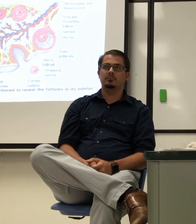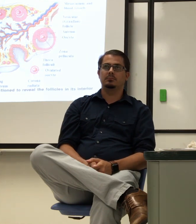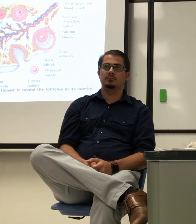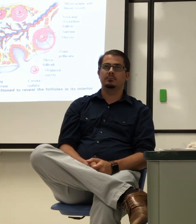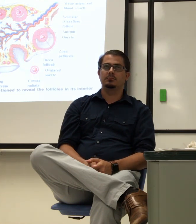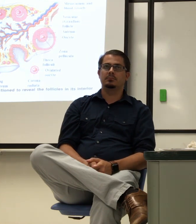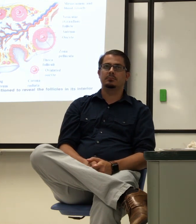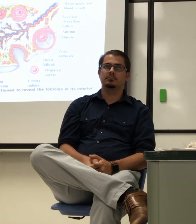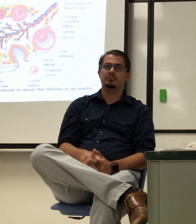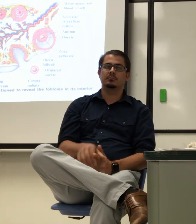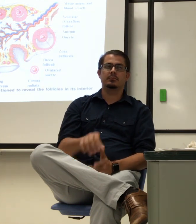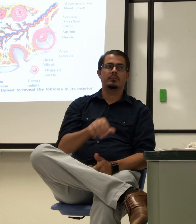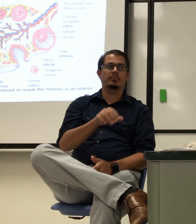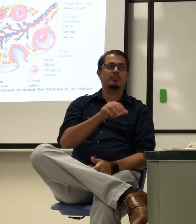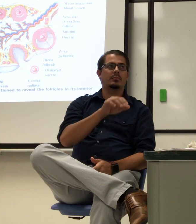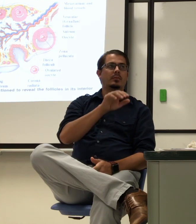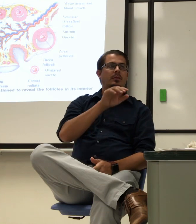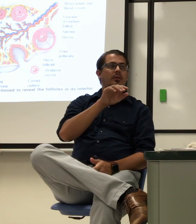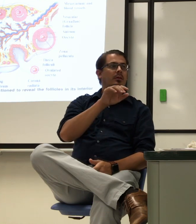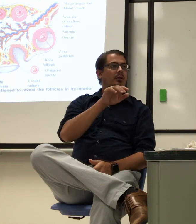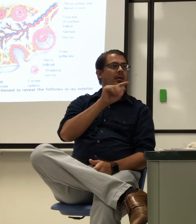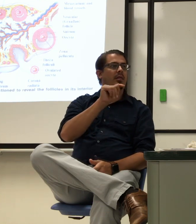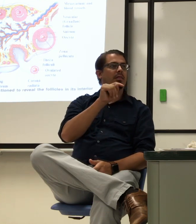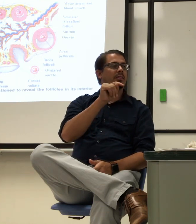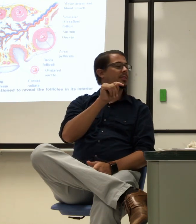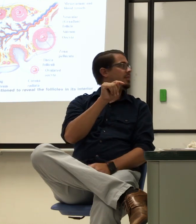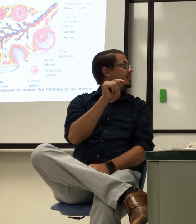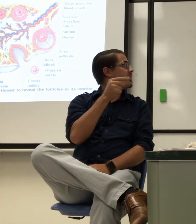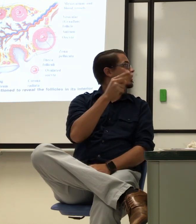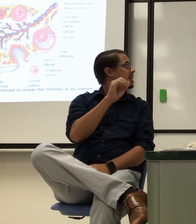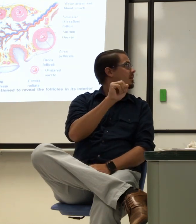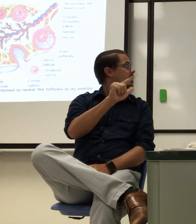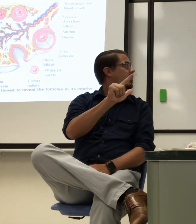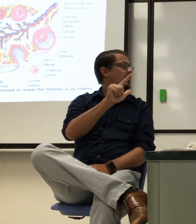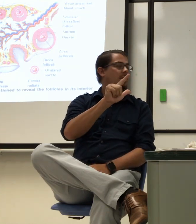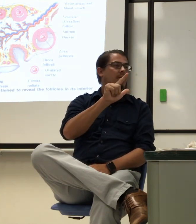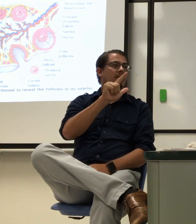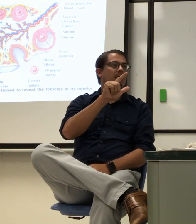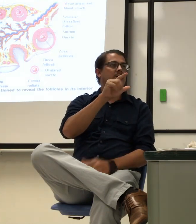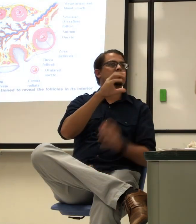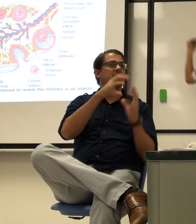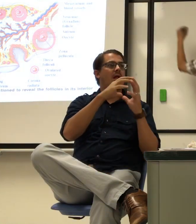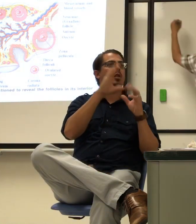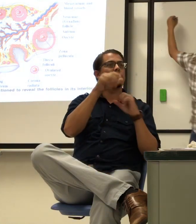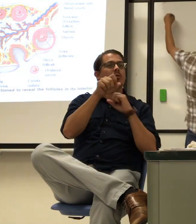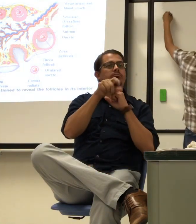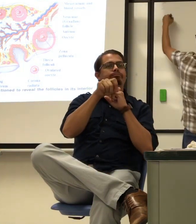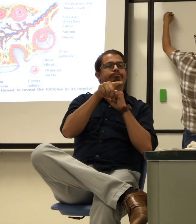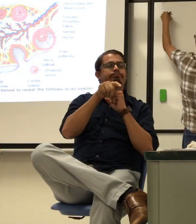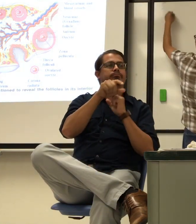Thecal cells, they'll actually secrete a male hormone. For example, androstenedione.